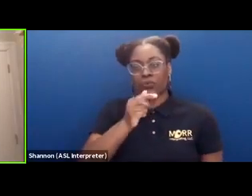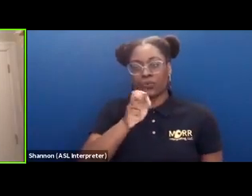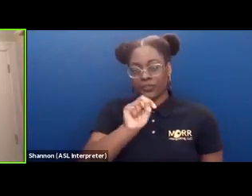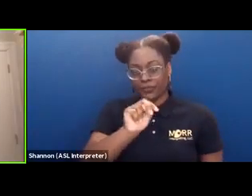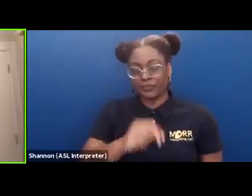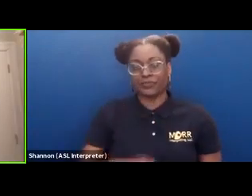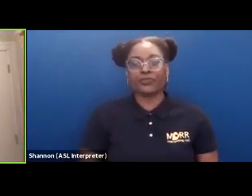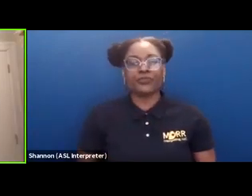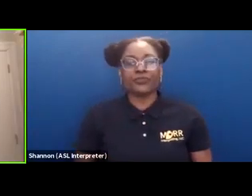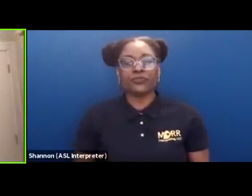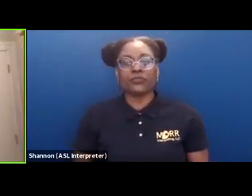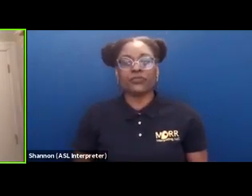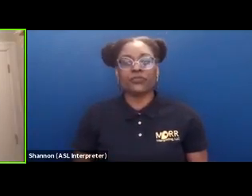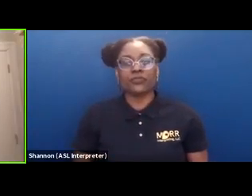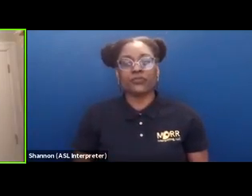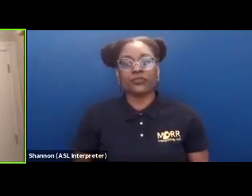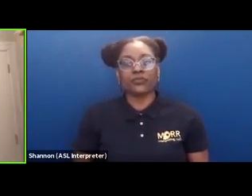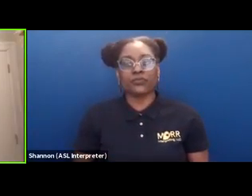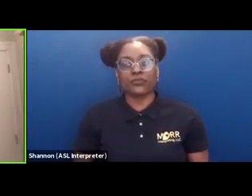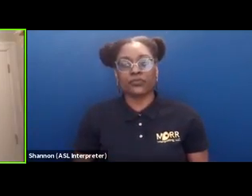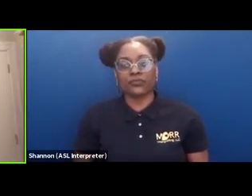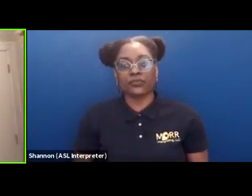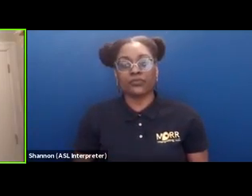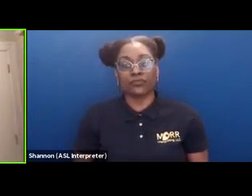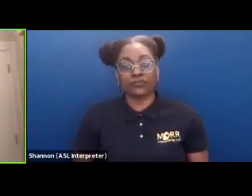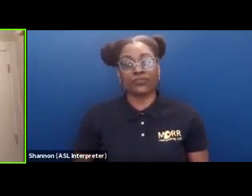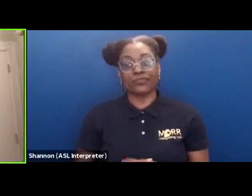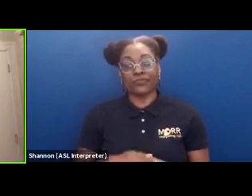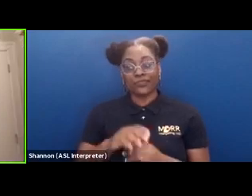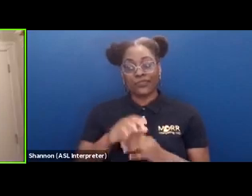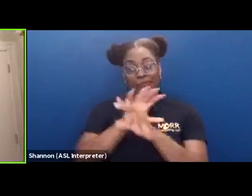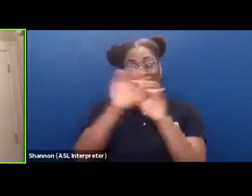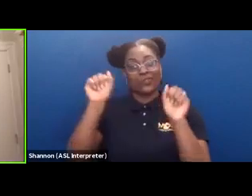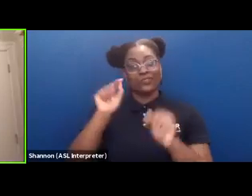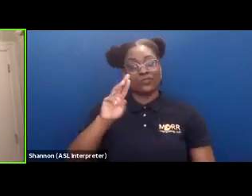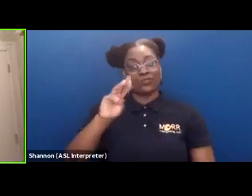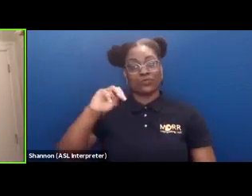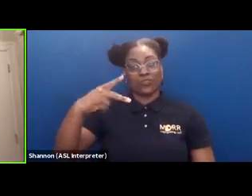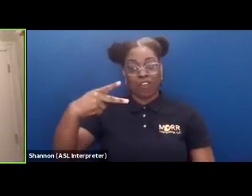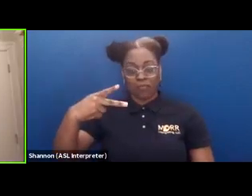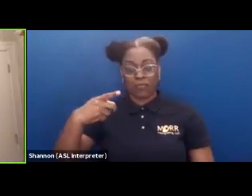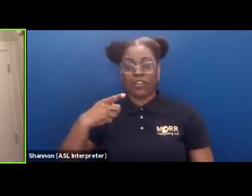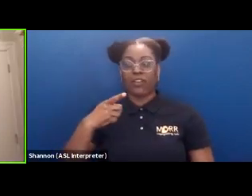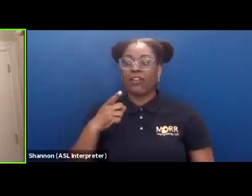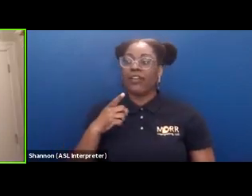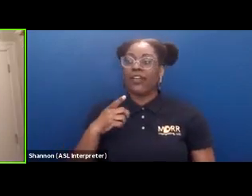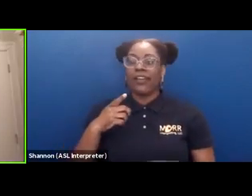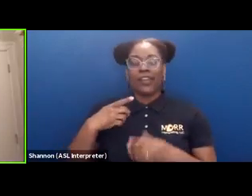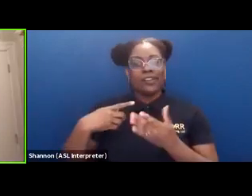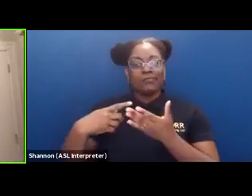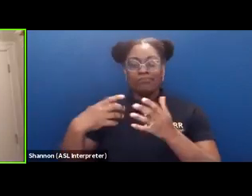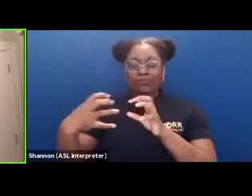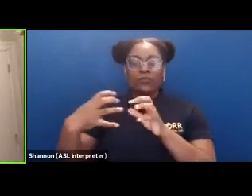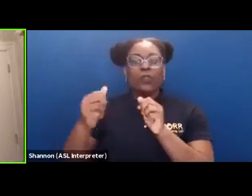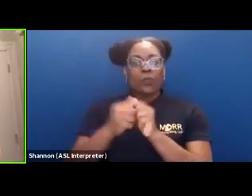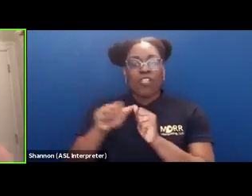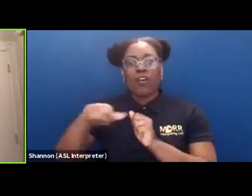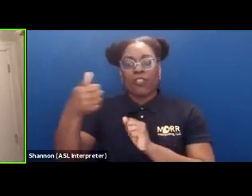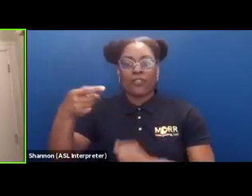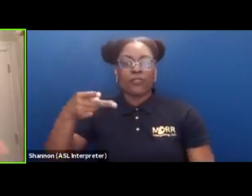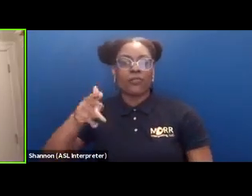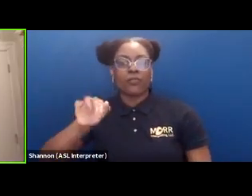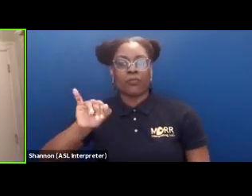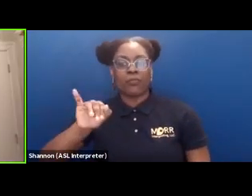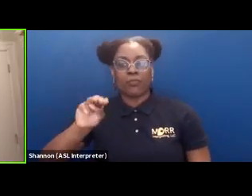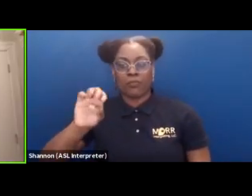especially after Donald Trump pissed off Prime Minister Modi because 50% of our hydroxychloroquine supply